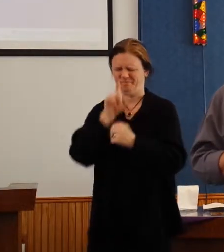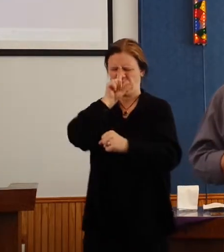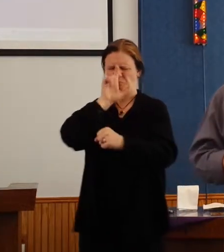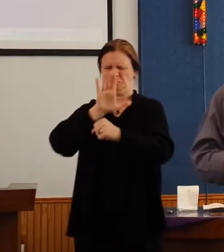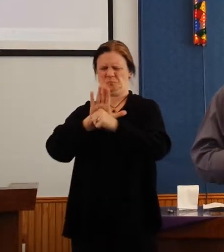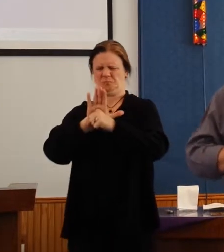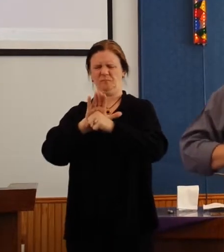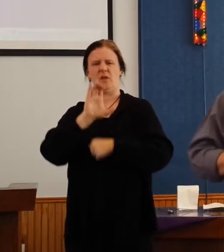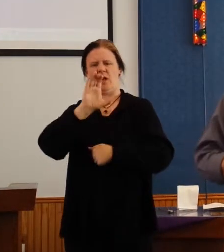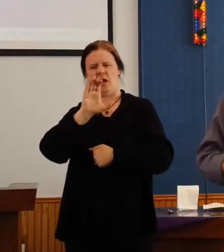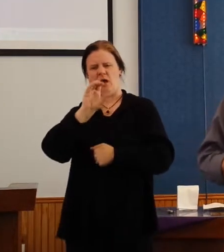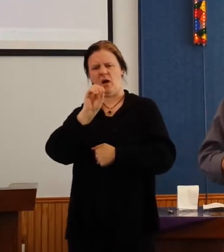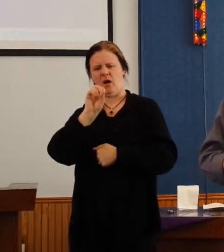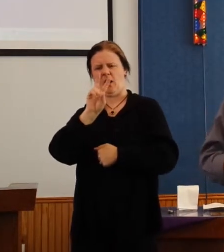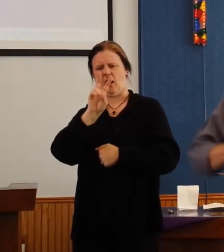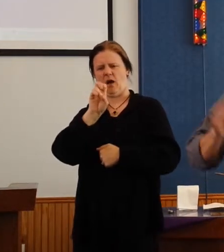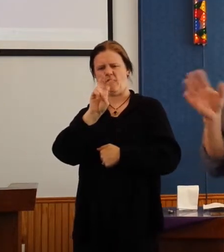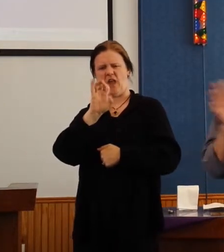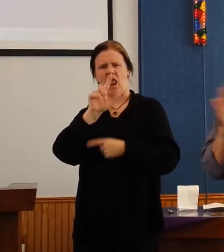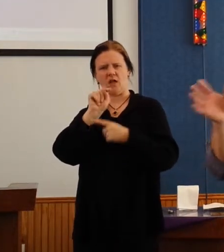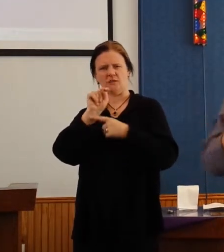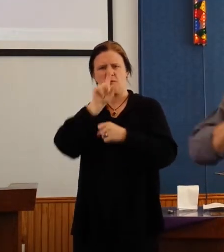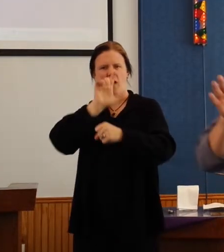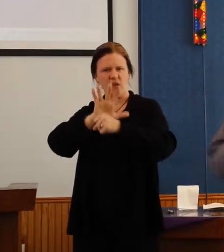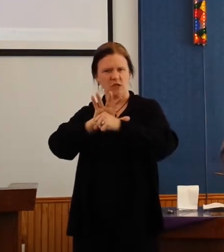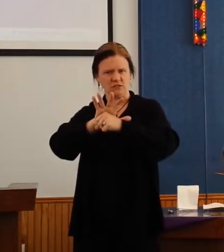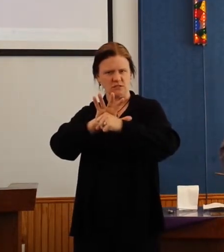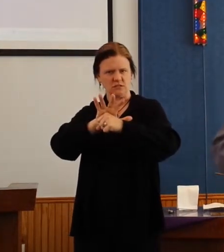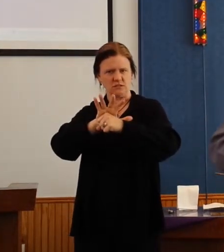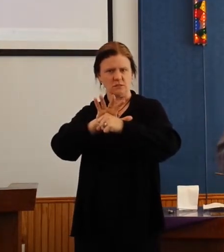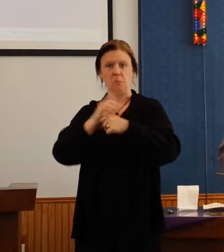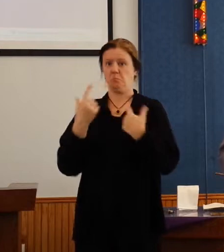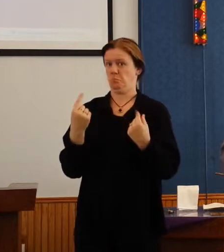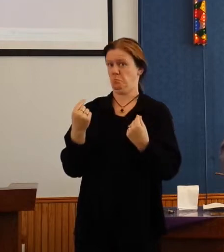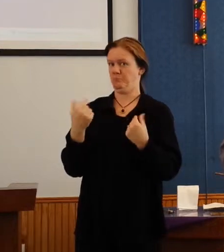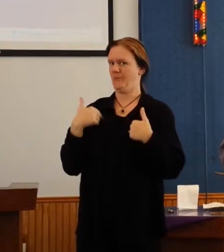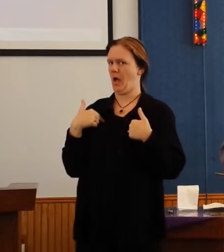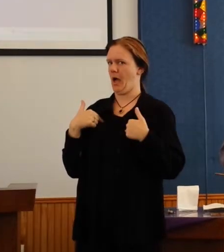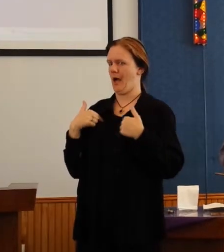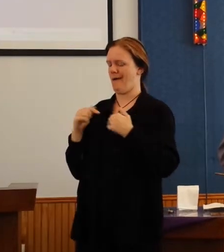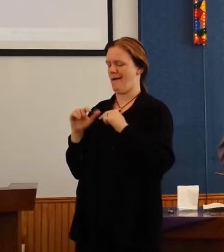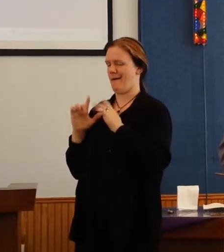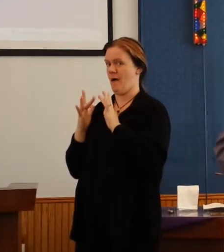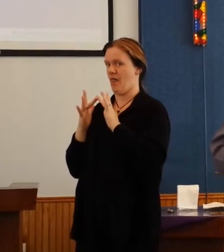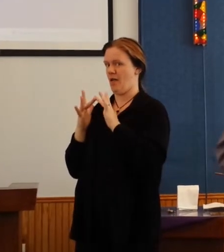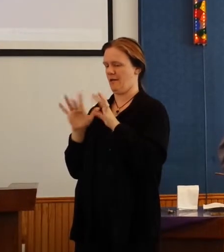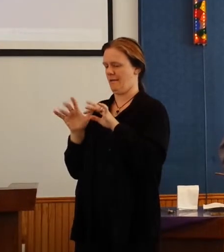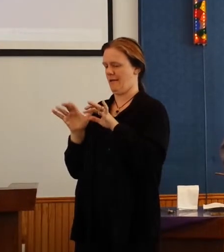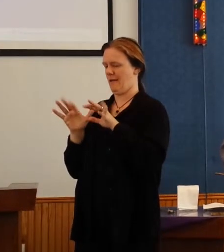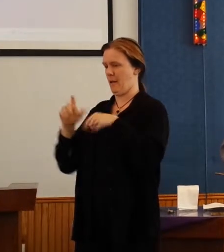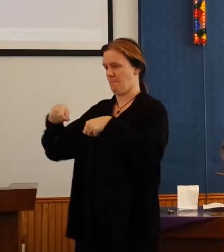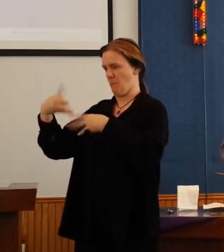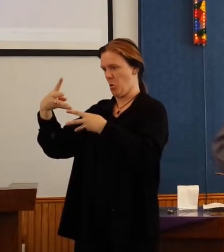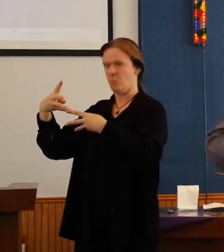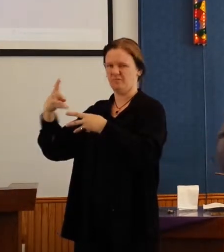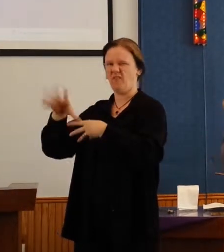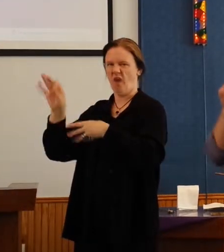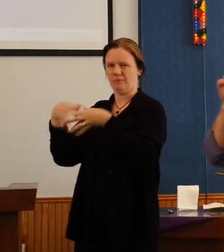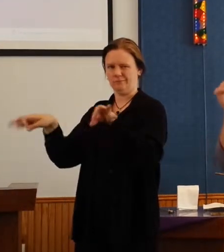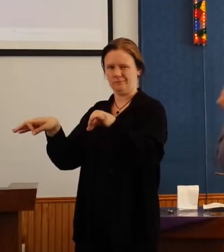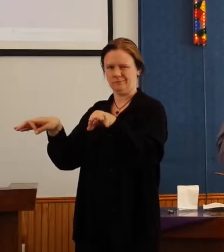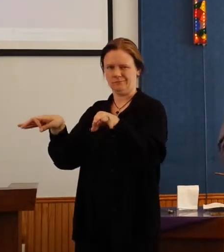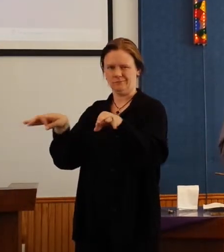covenant. So I did a little bit of quick research online. Thank God for computers. Find anything you want with a few clicks. And